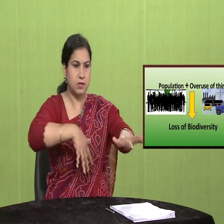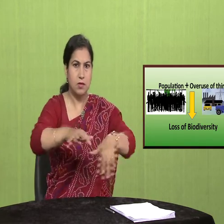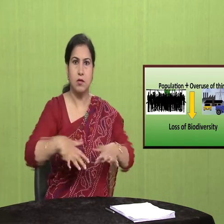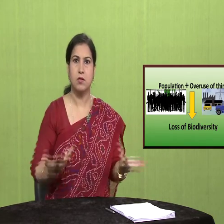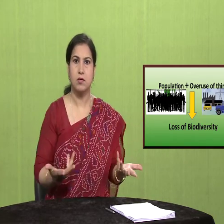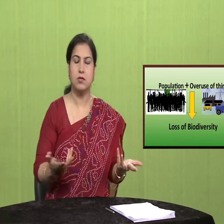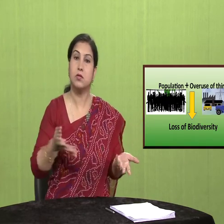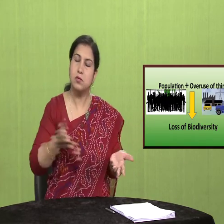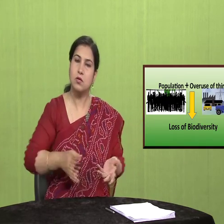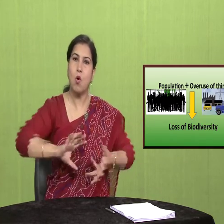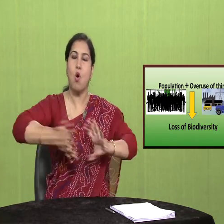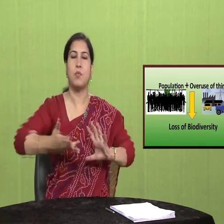loss of biodiversity.